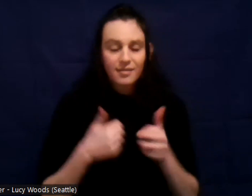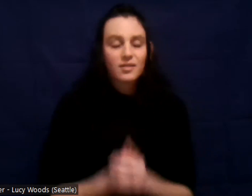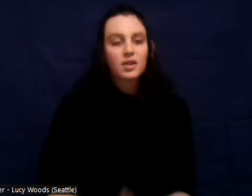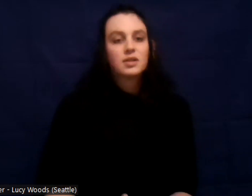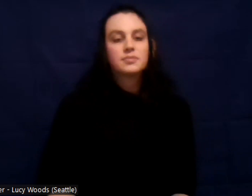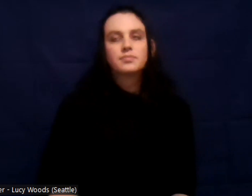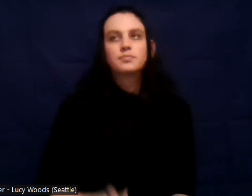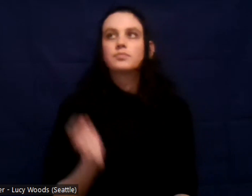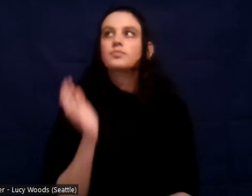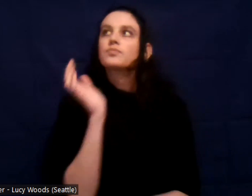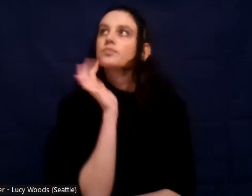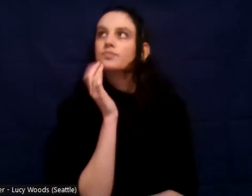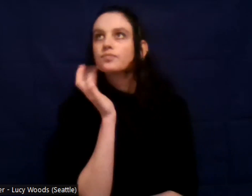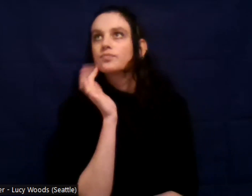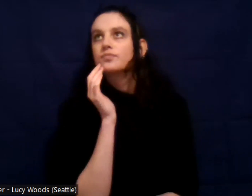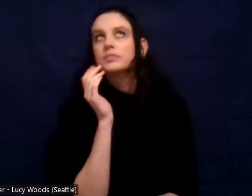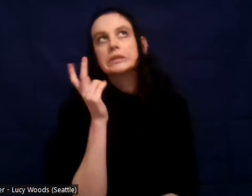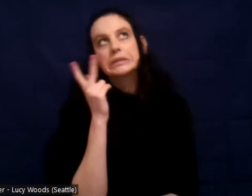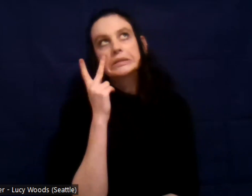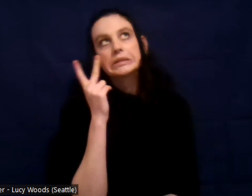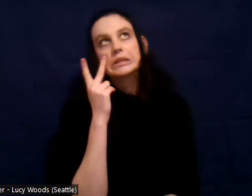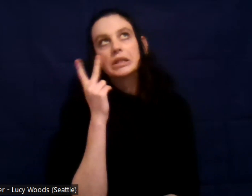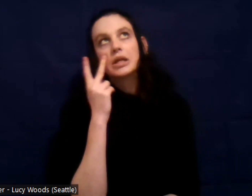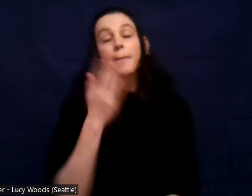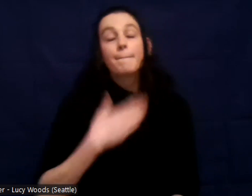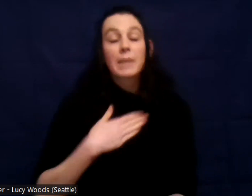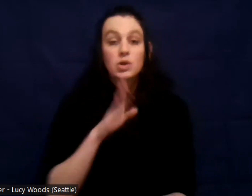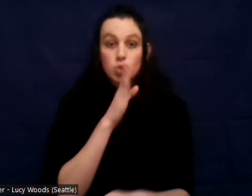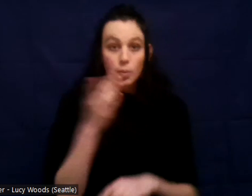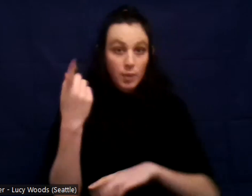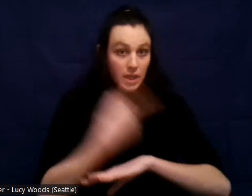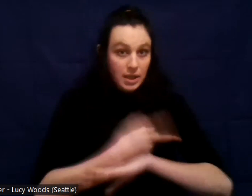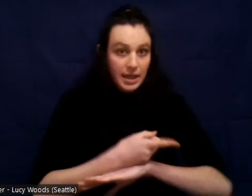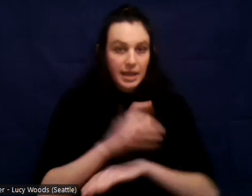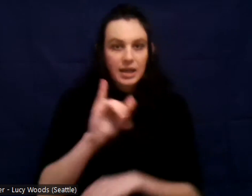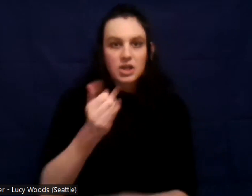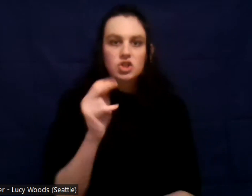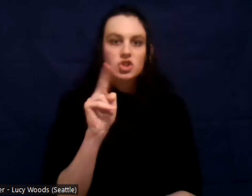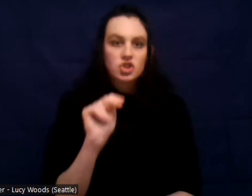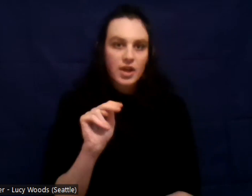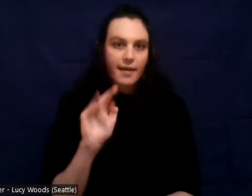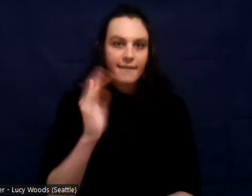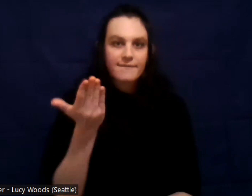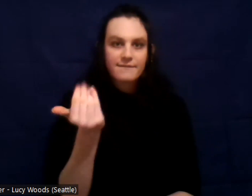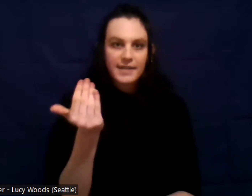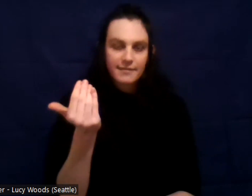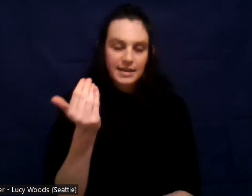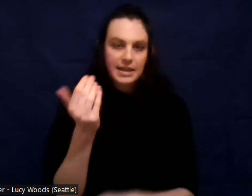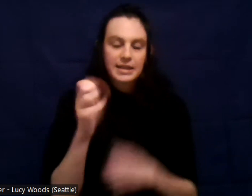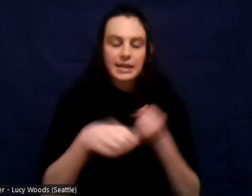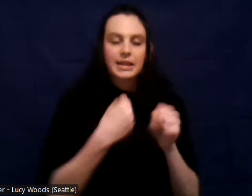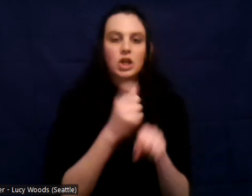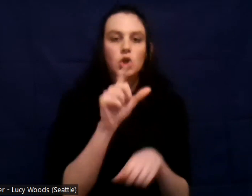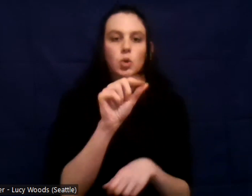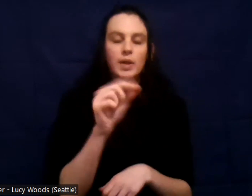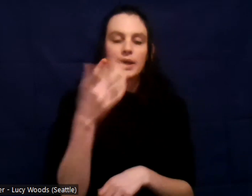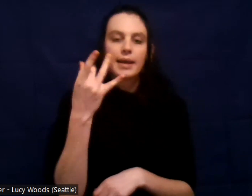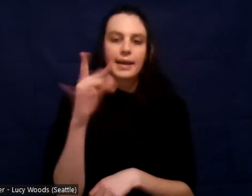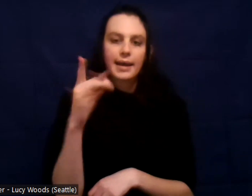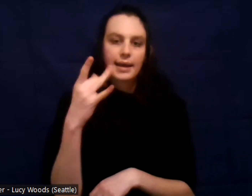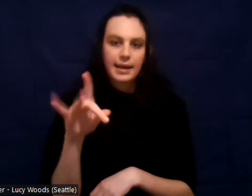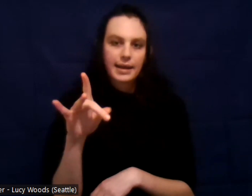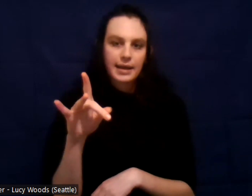Um, so let's see. My sobriety date is January 15th, 2018. That